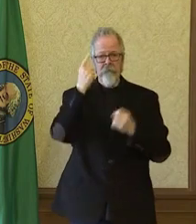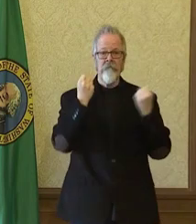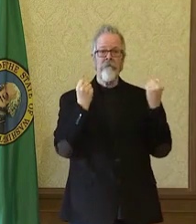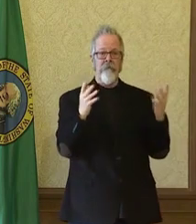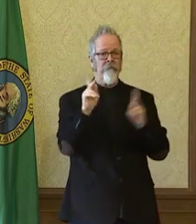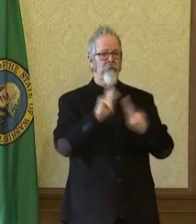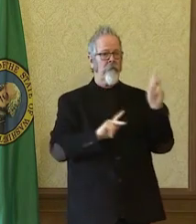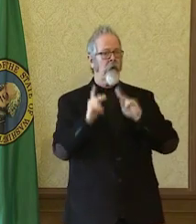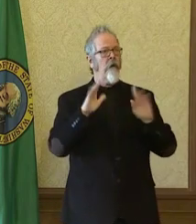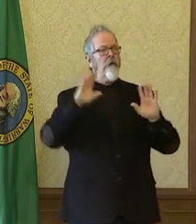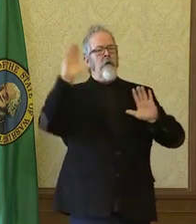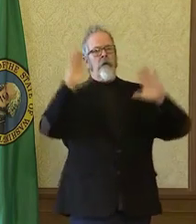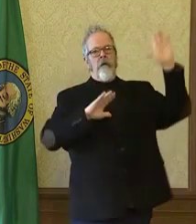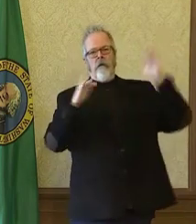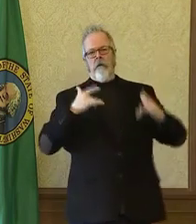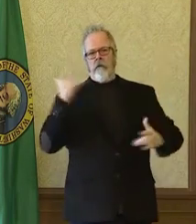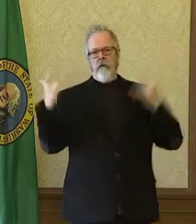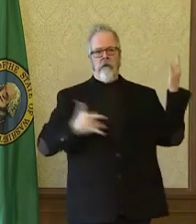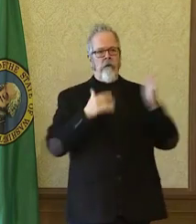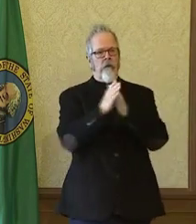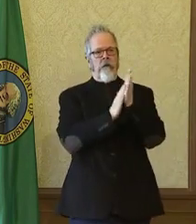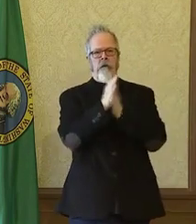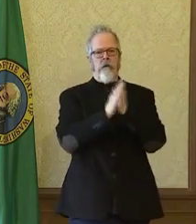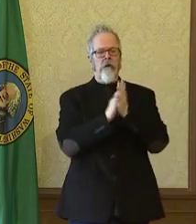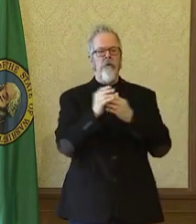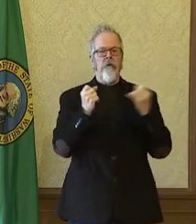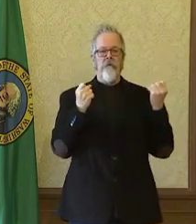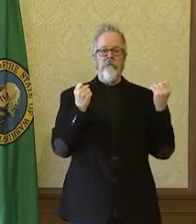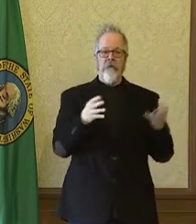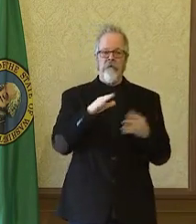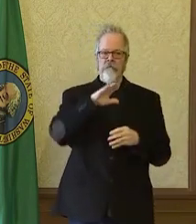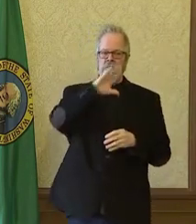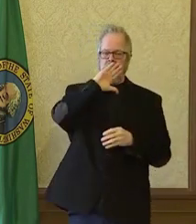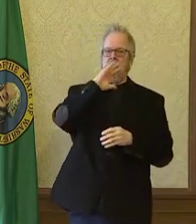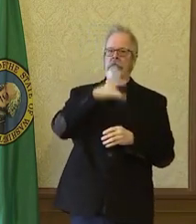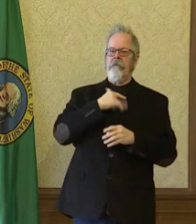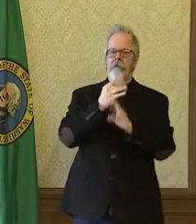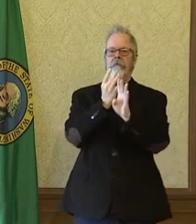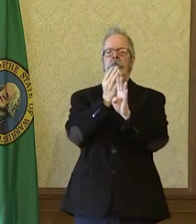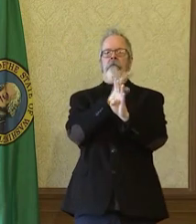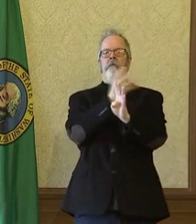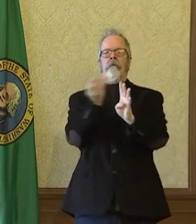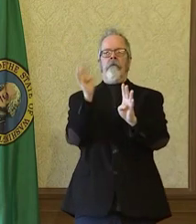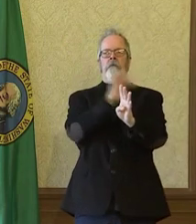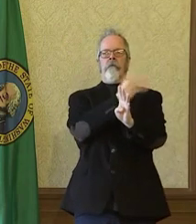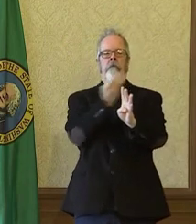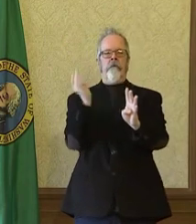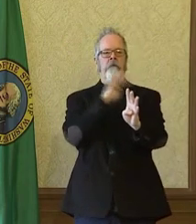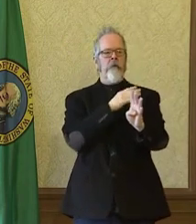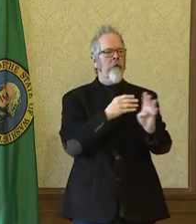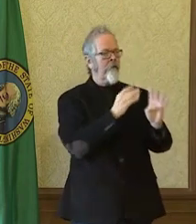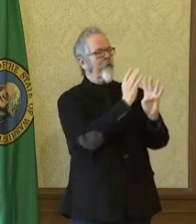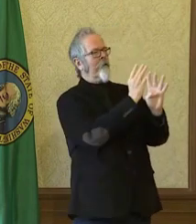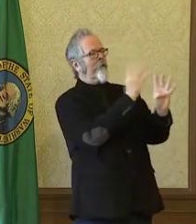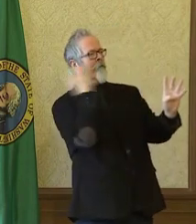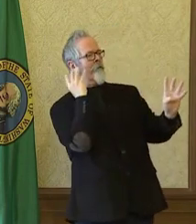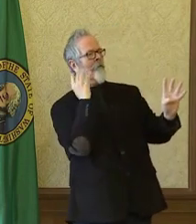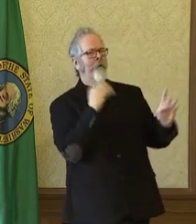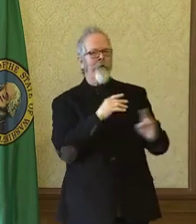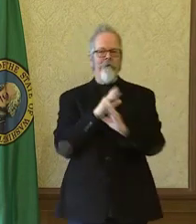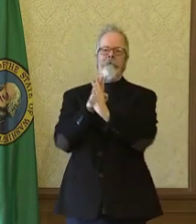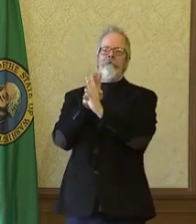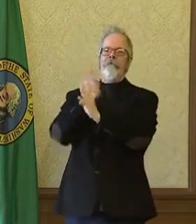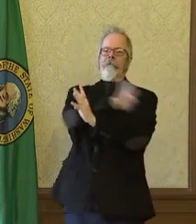administered. But we need Washington businesses to keep applying so that our states isn't leaving federal relief